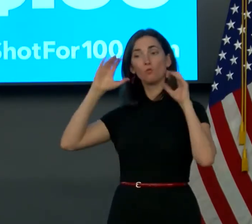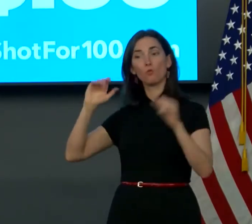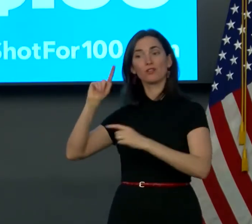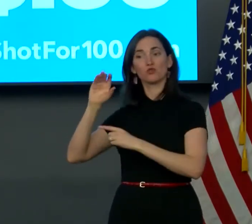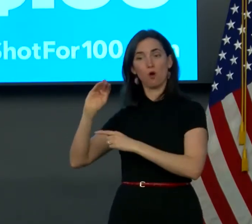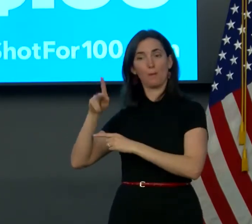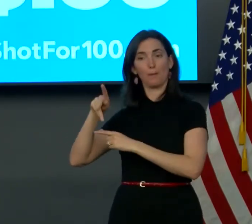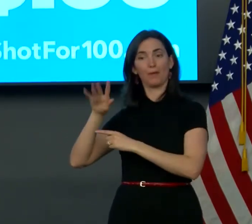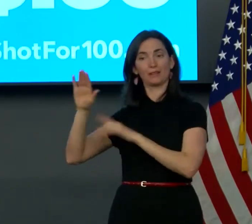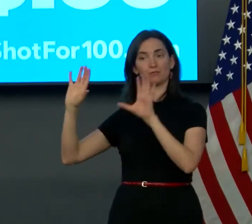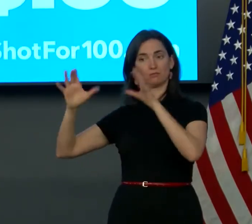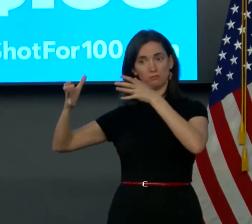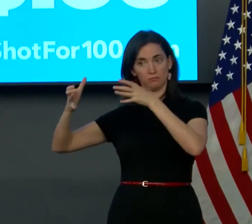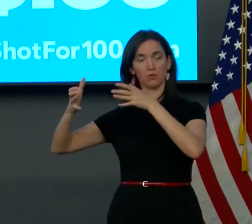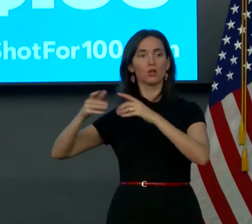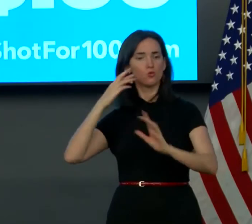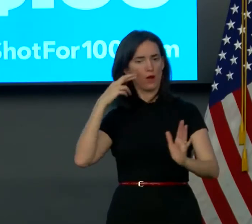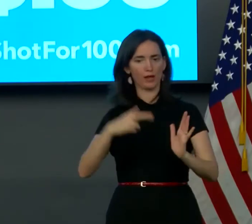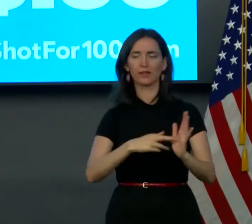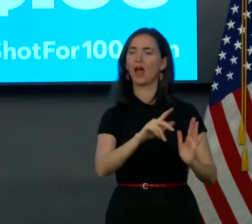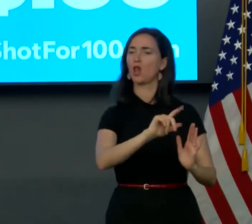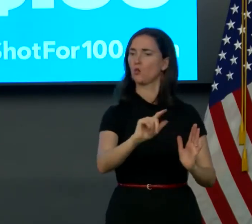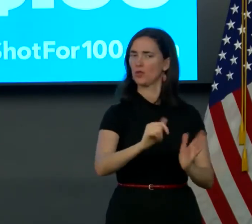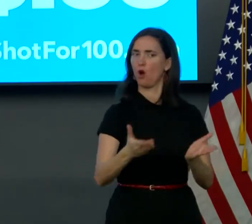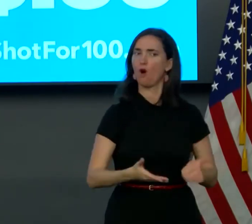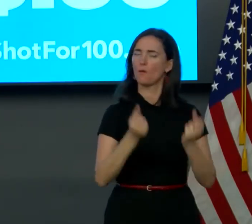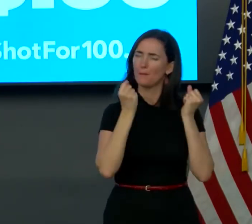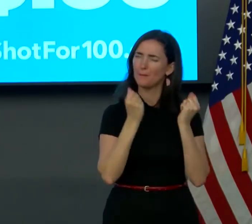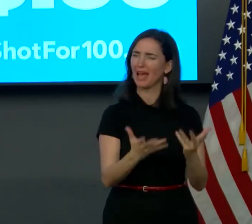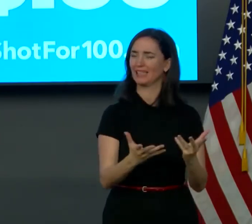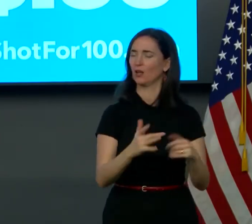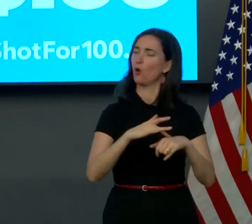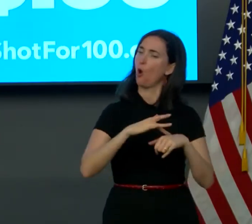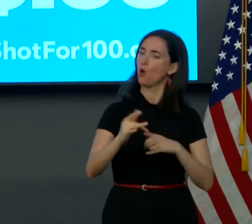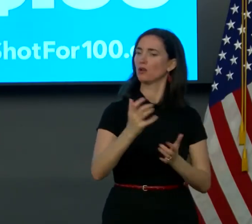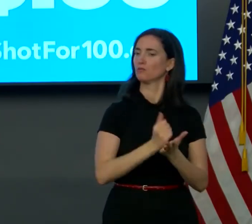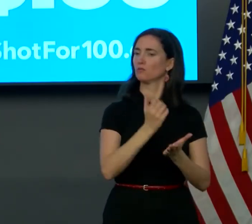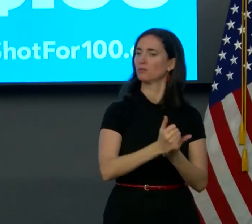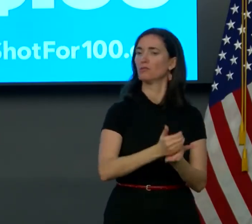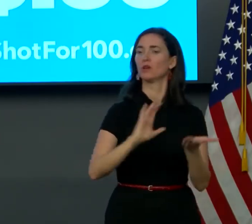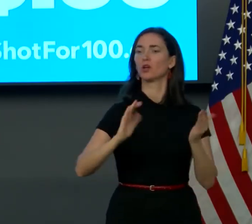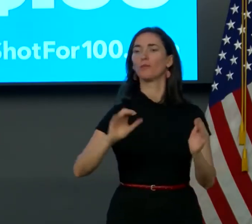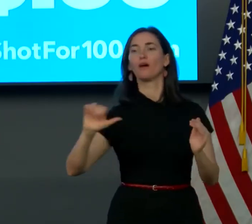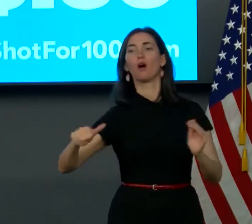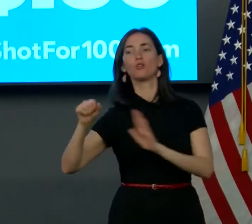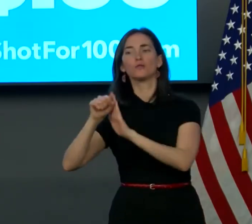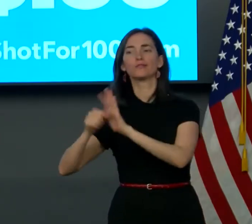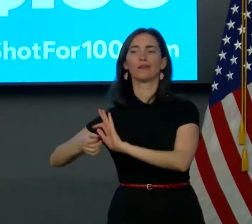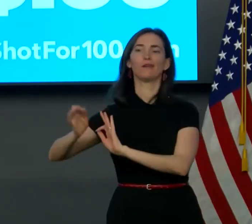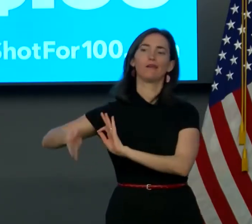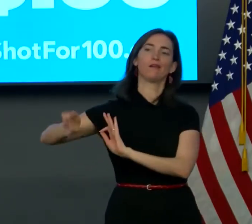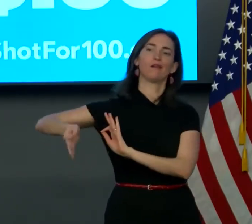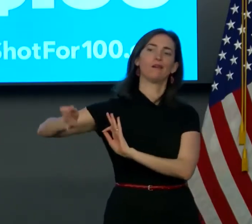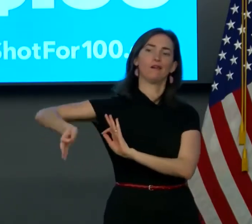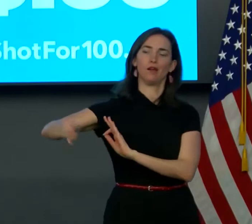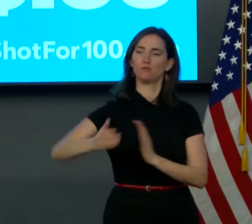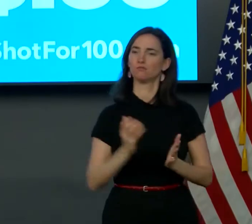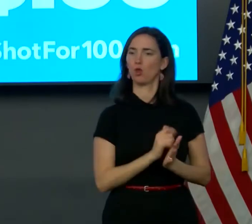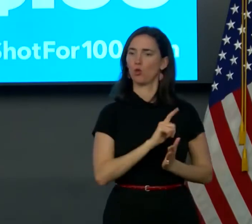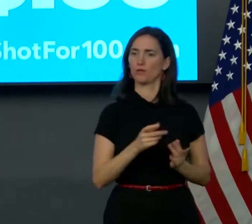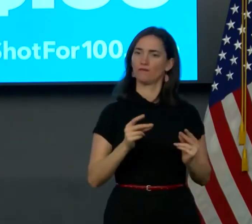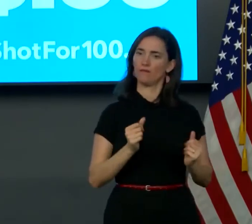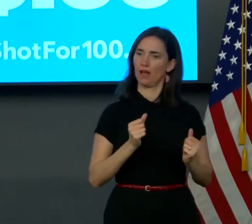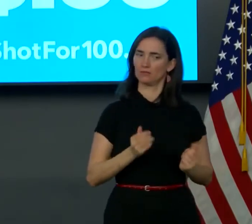that were being administered in our state very early on relative to other states.